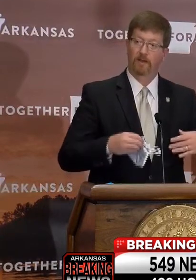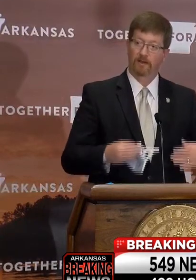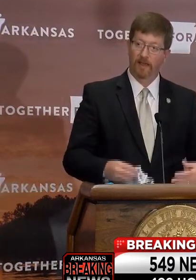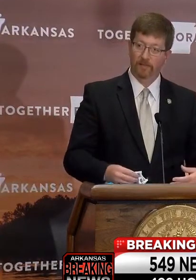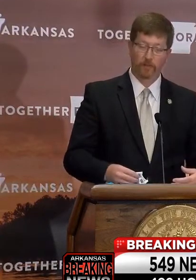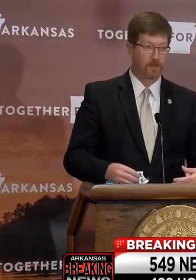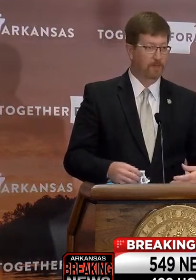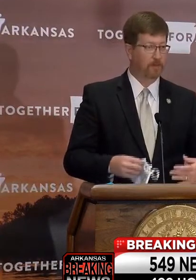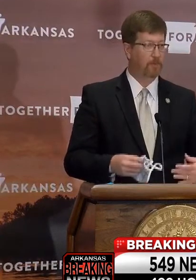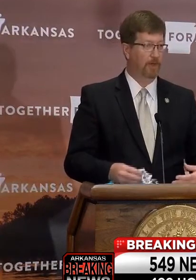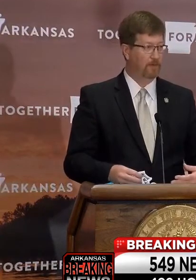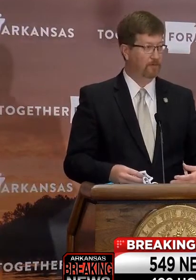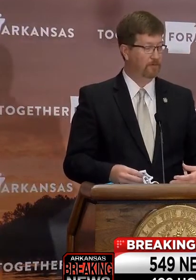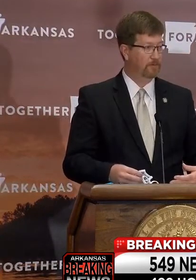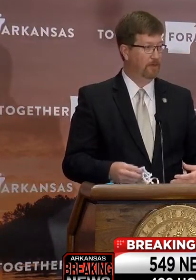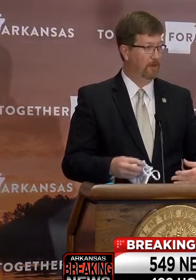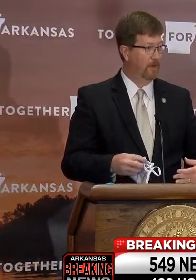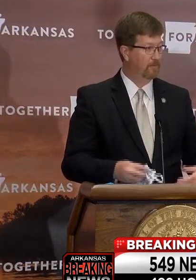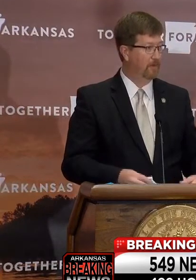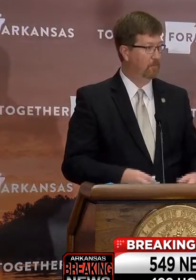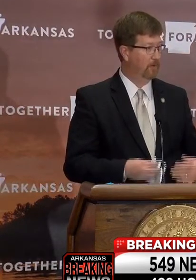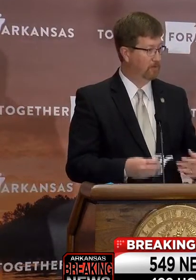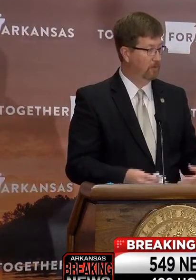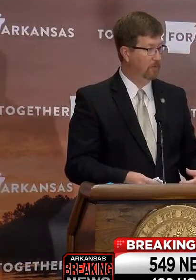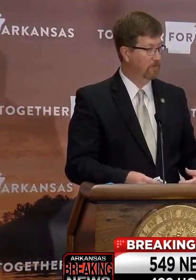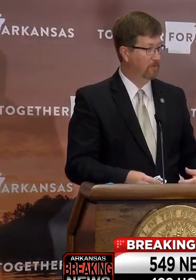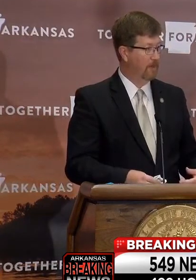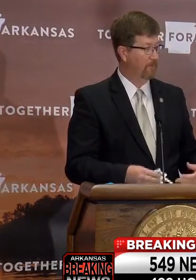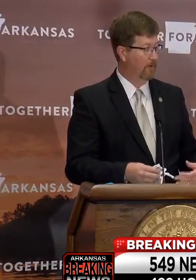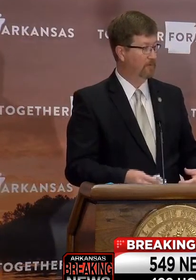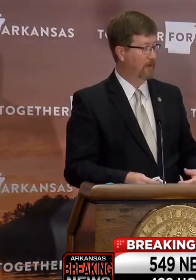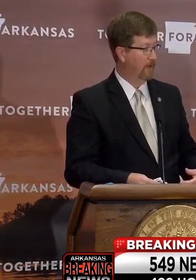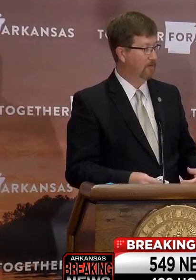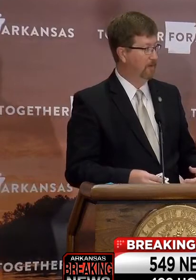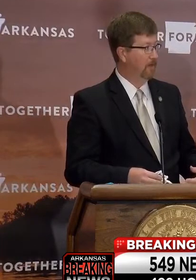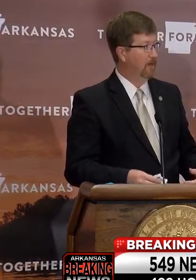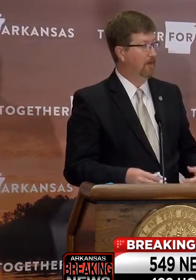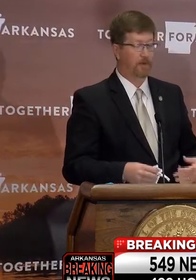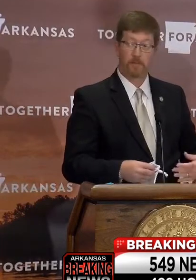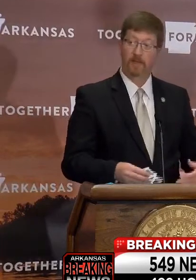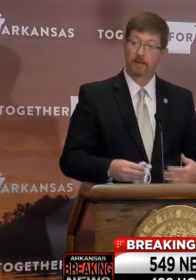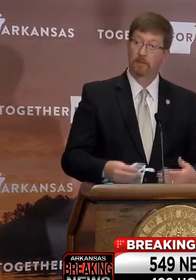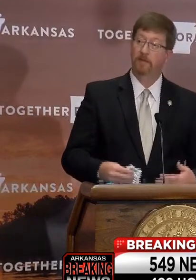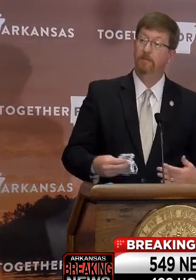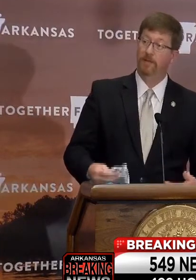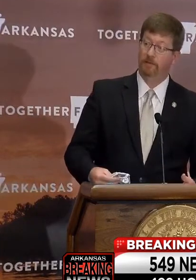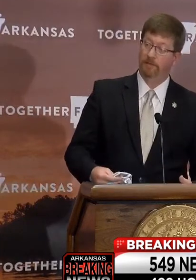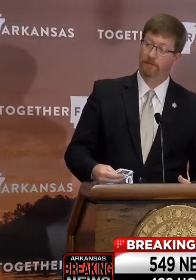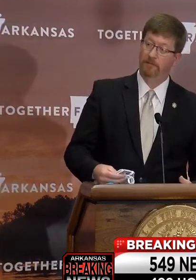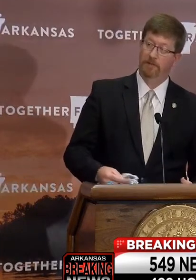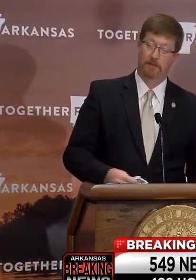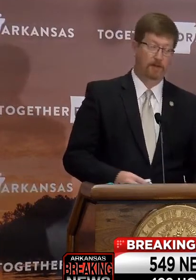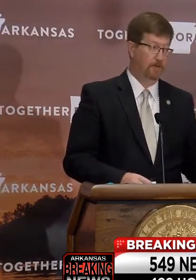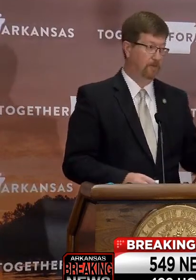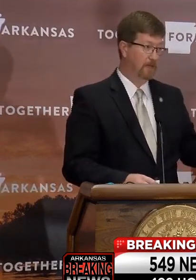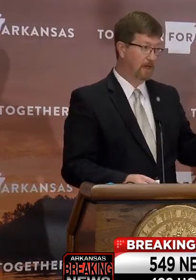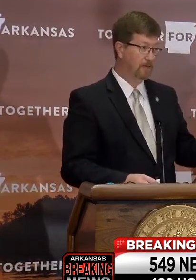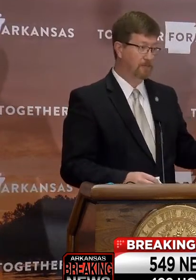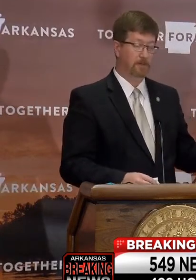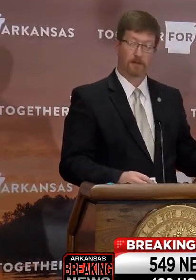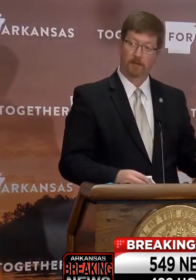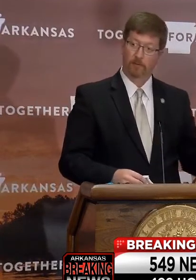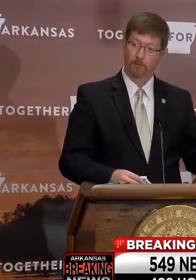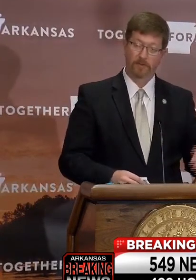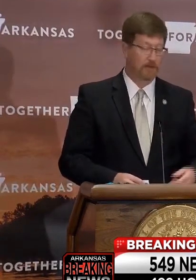when they look next week at their plans, as they bring students and staff on site. There may need to be some adjustments. And this